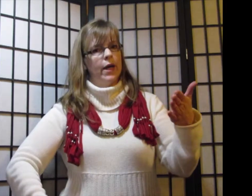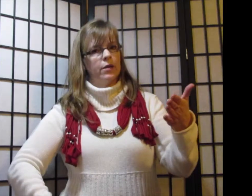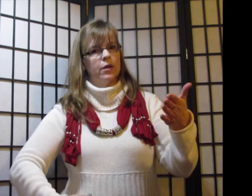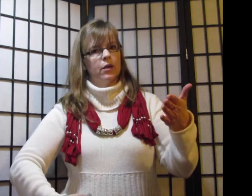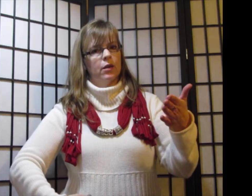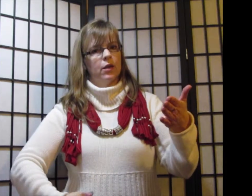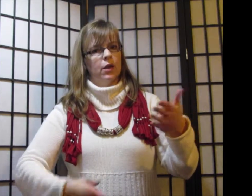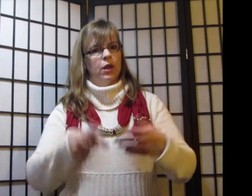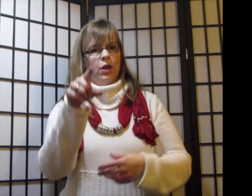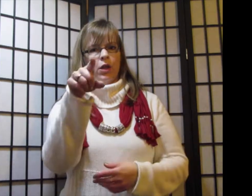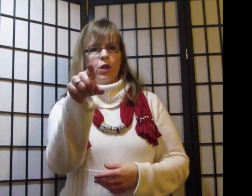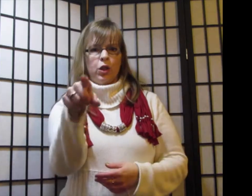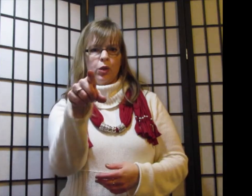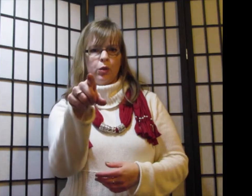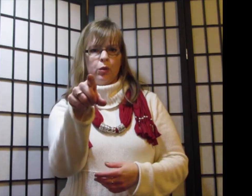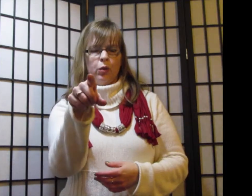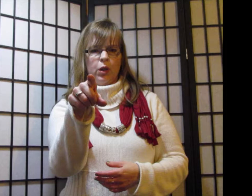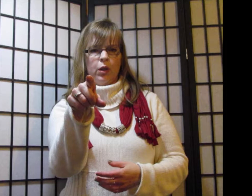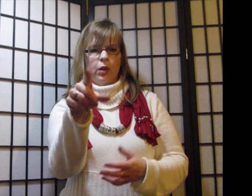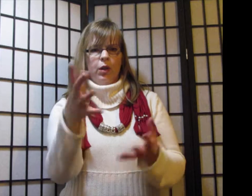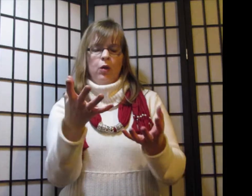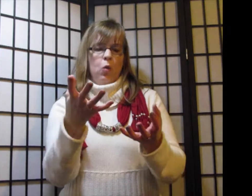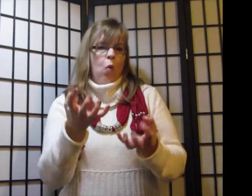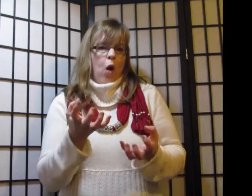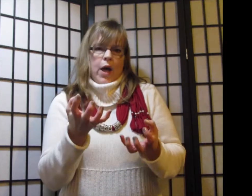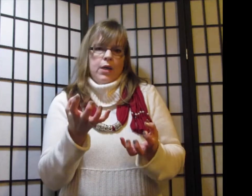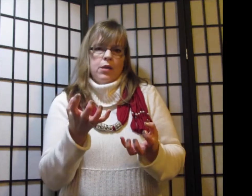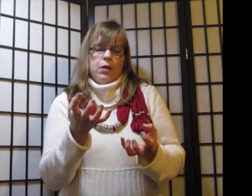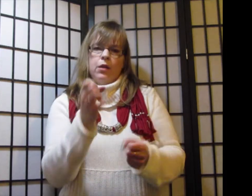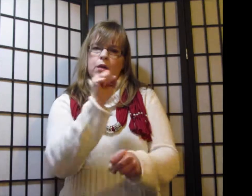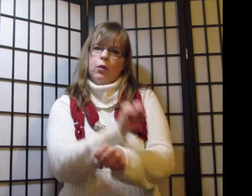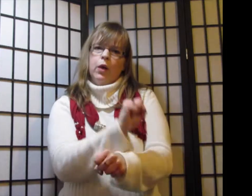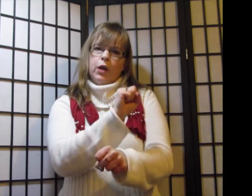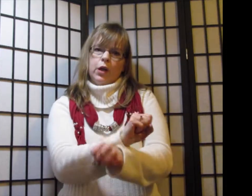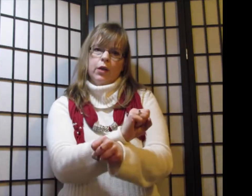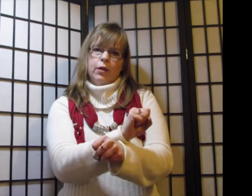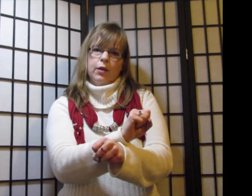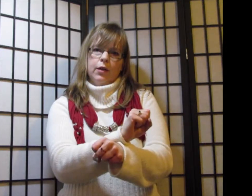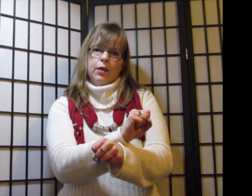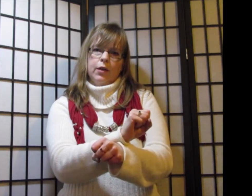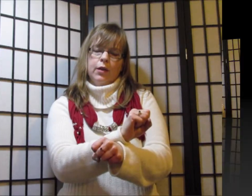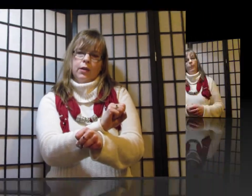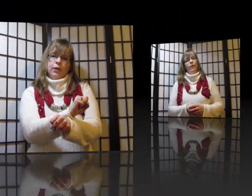What you want work.